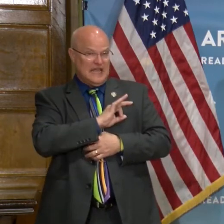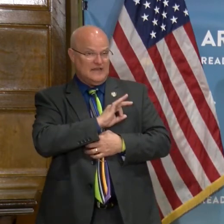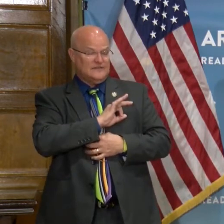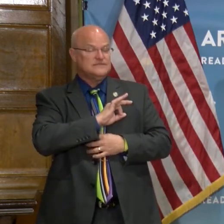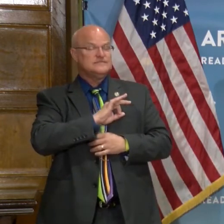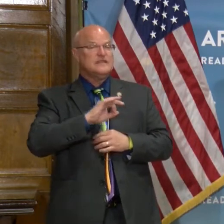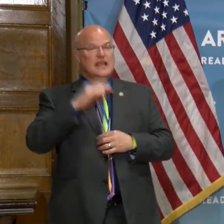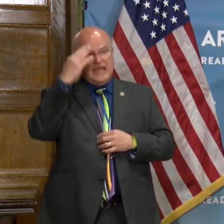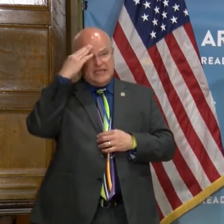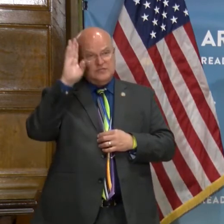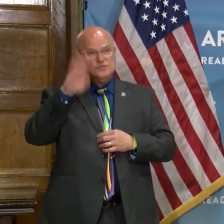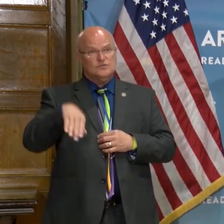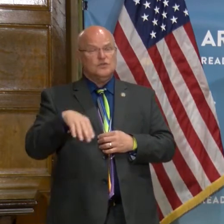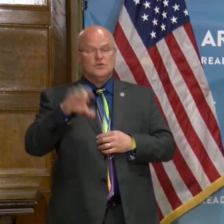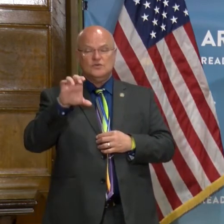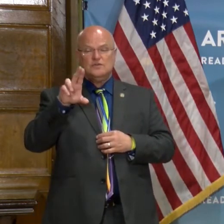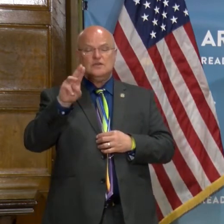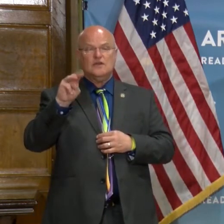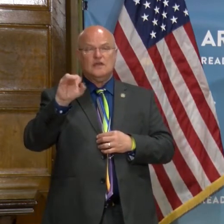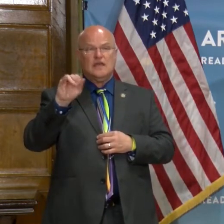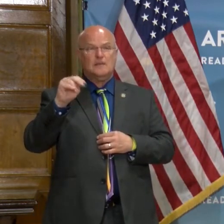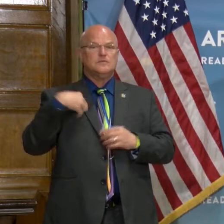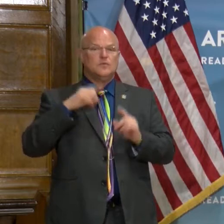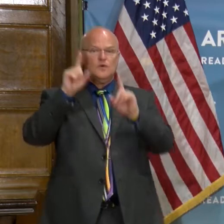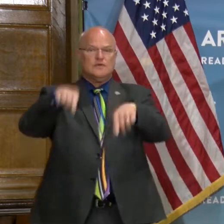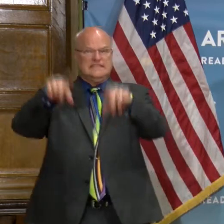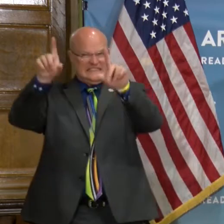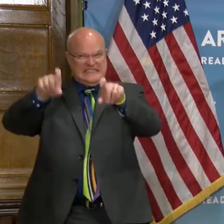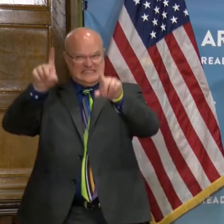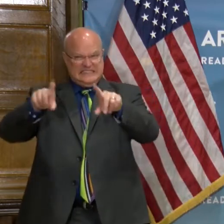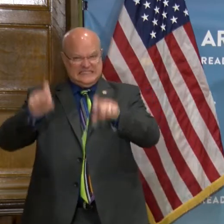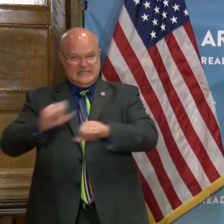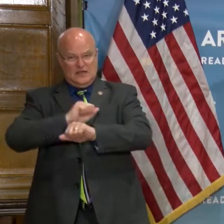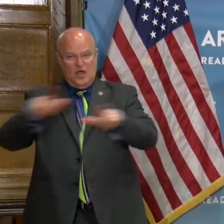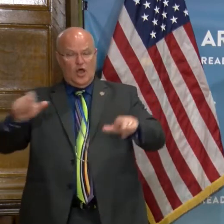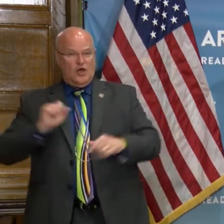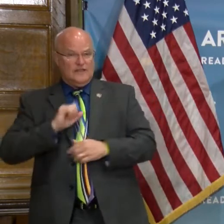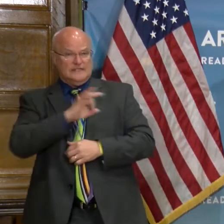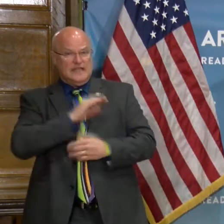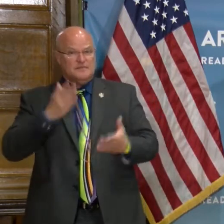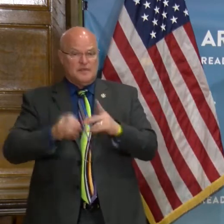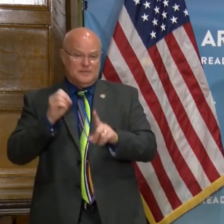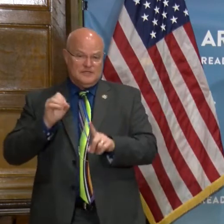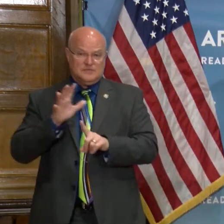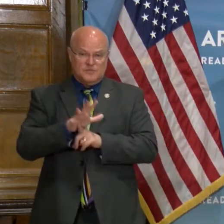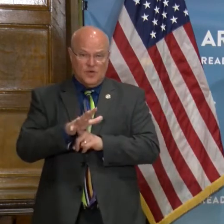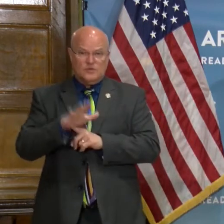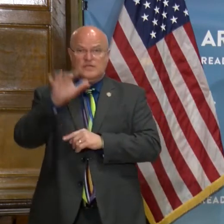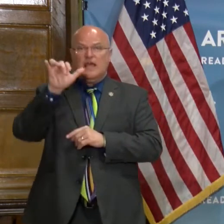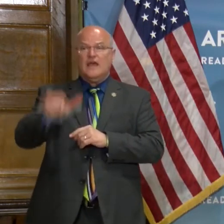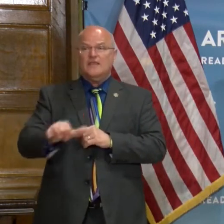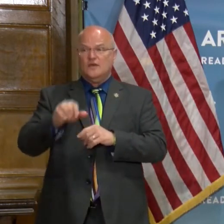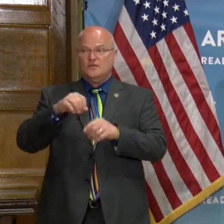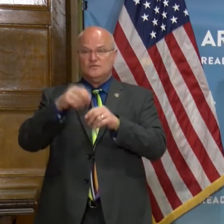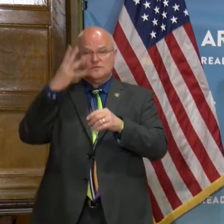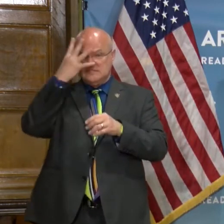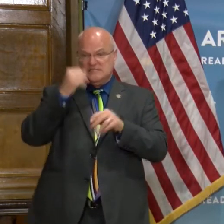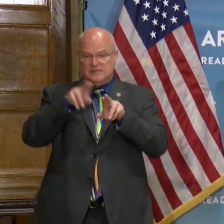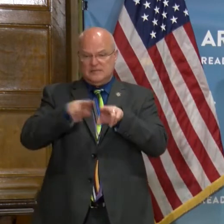And as you know, in Accumbens, we went down there and we tested all the staff that might have been exposed in those particular